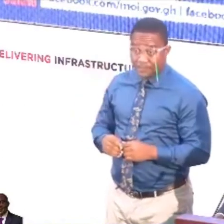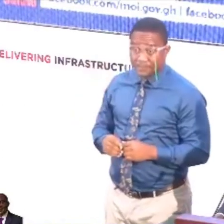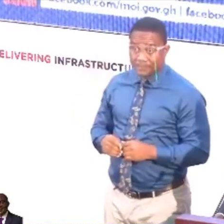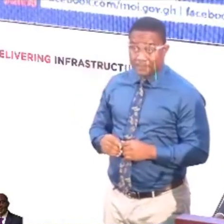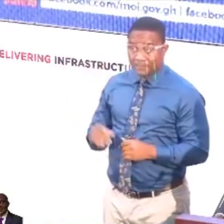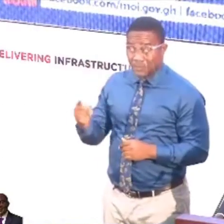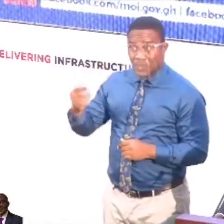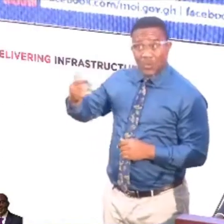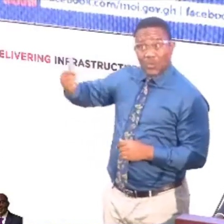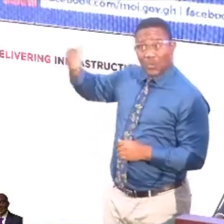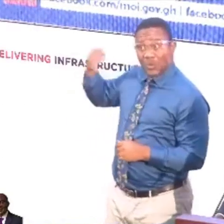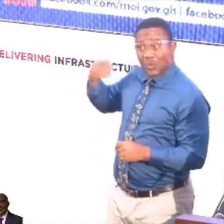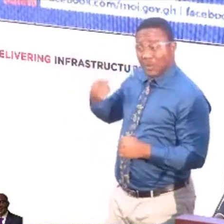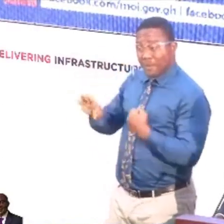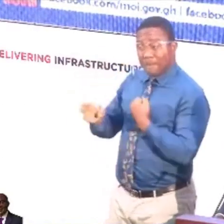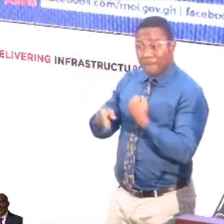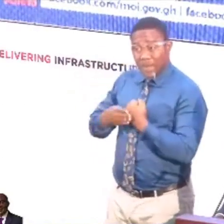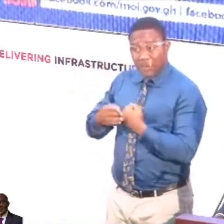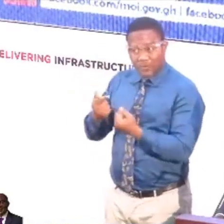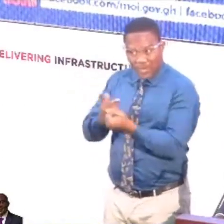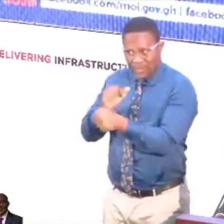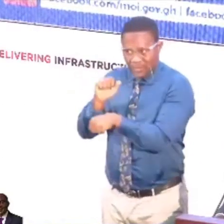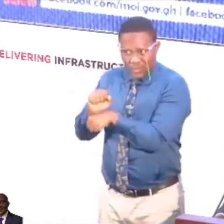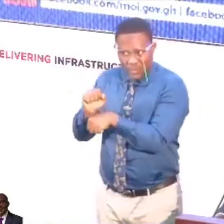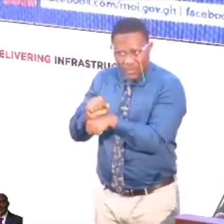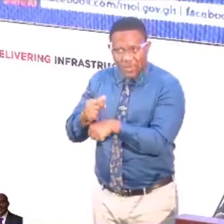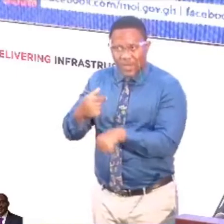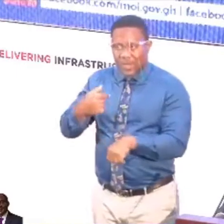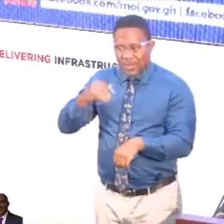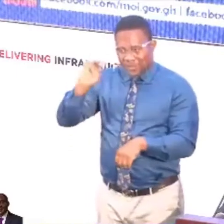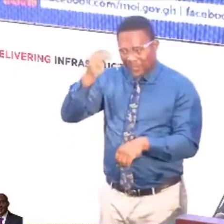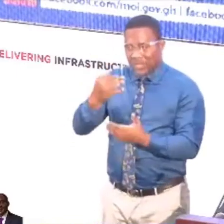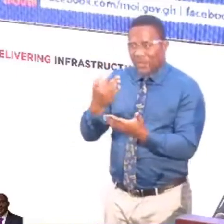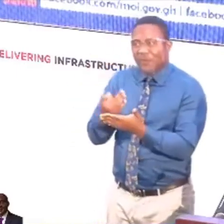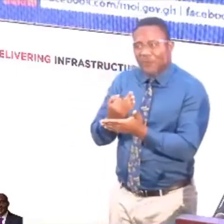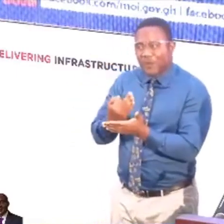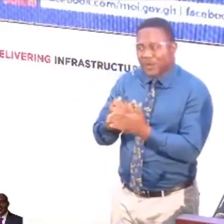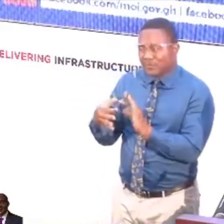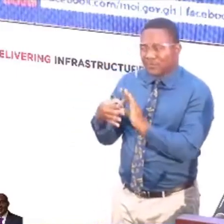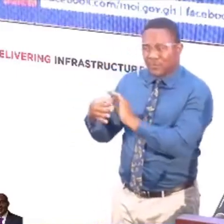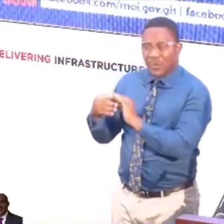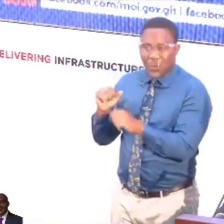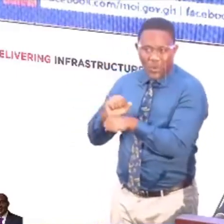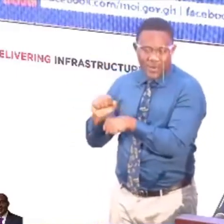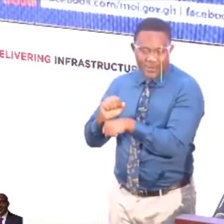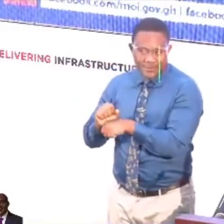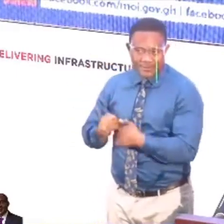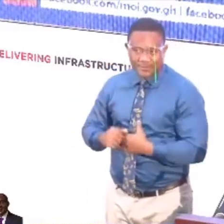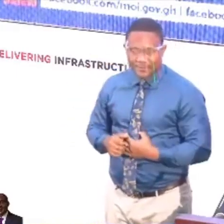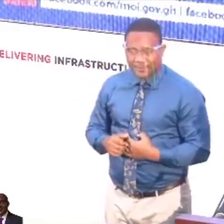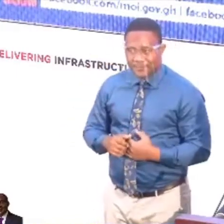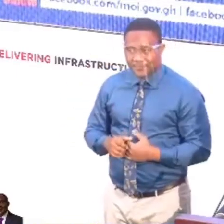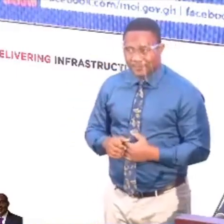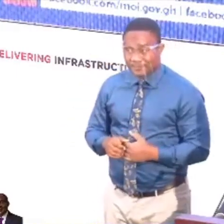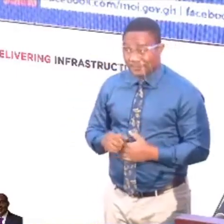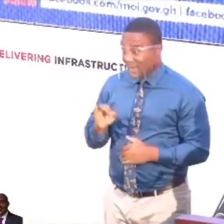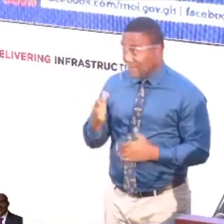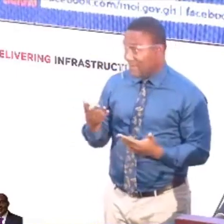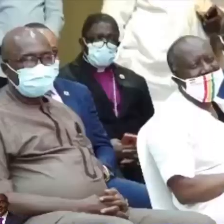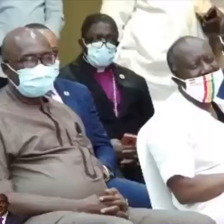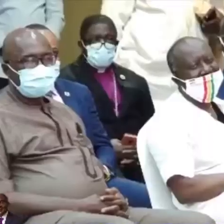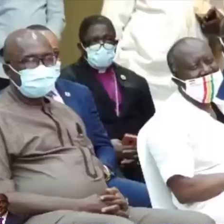when he was at Bank of Ghana and I was the Minister for Finance. And if there is any